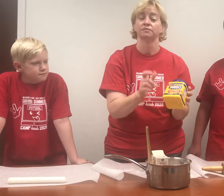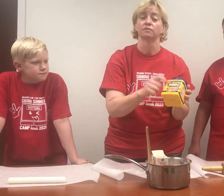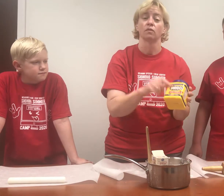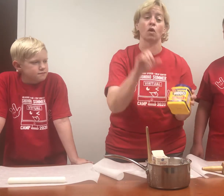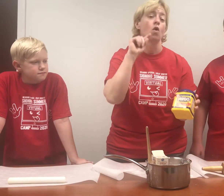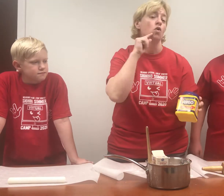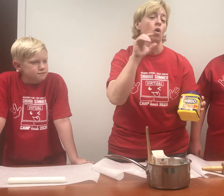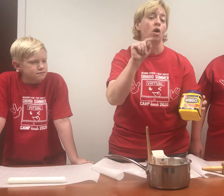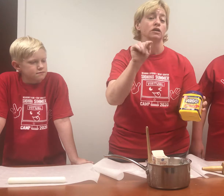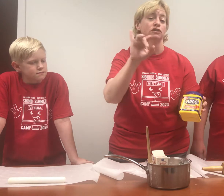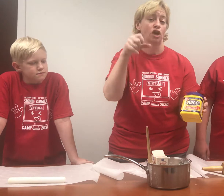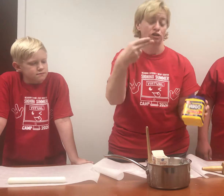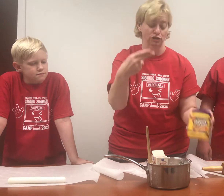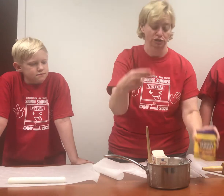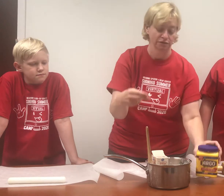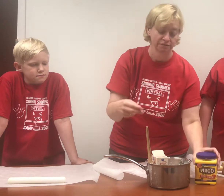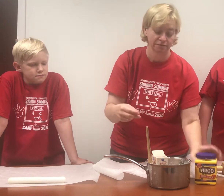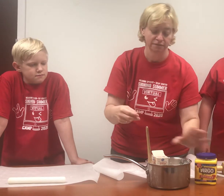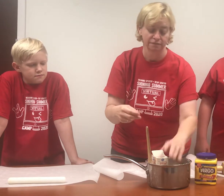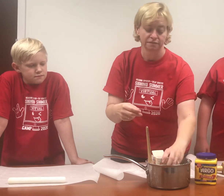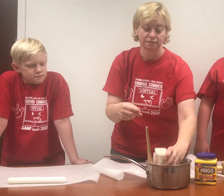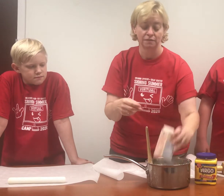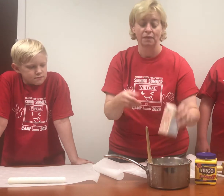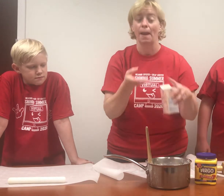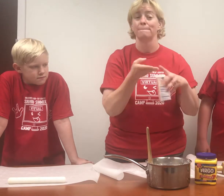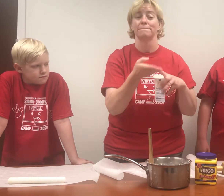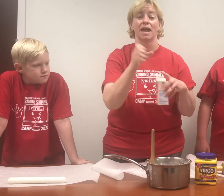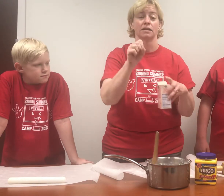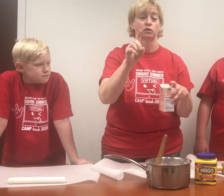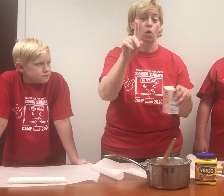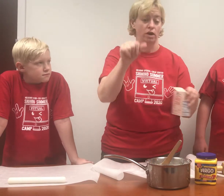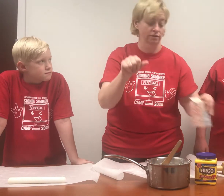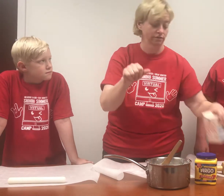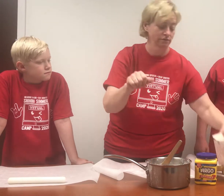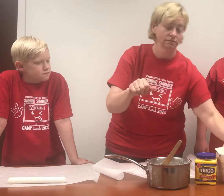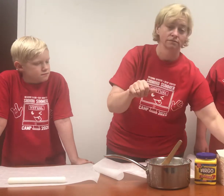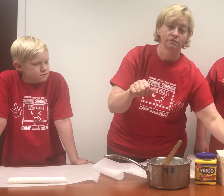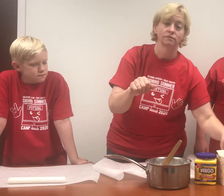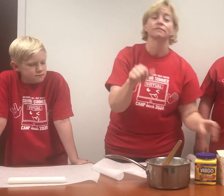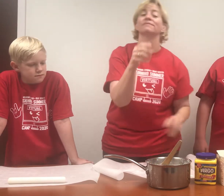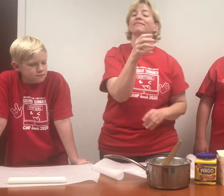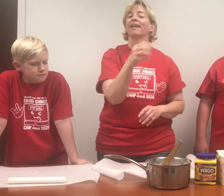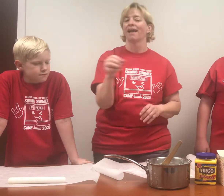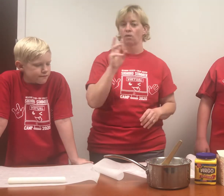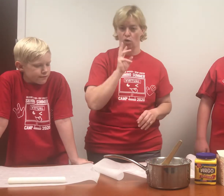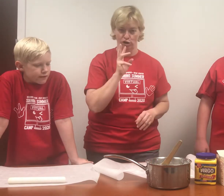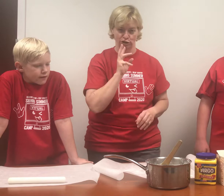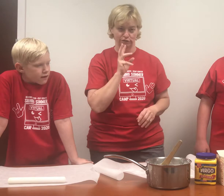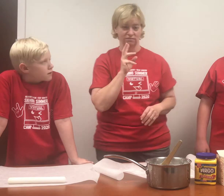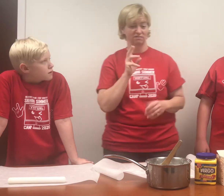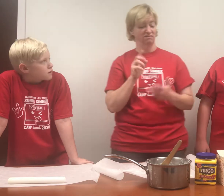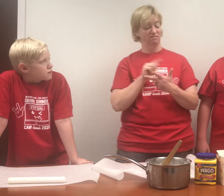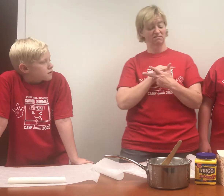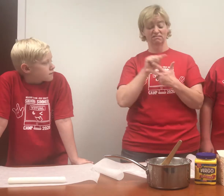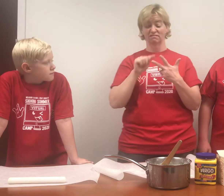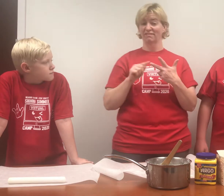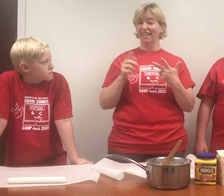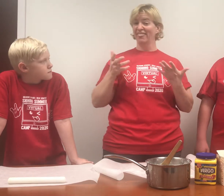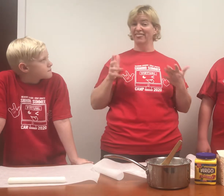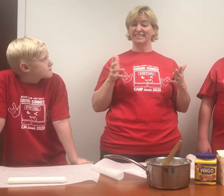but you will need cornstarch, baking soda, and water. Those are the